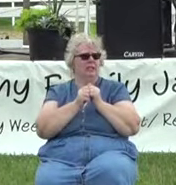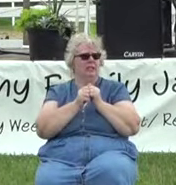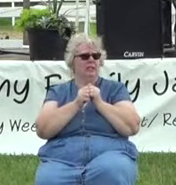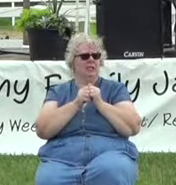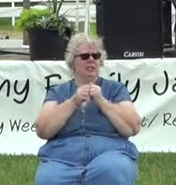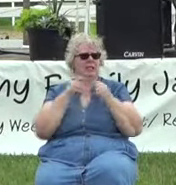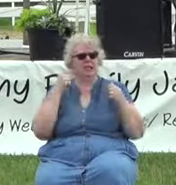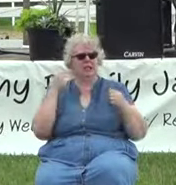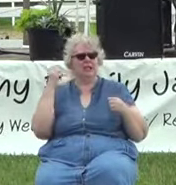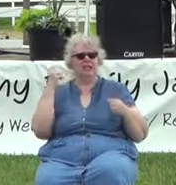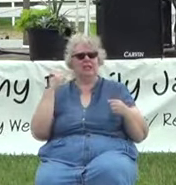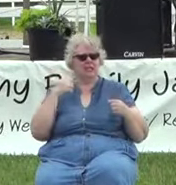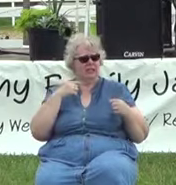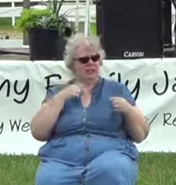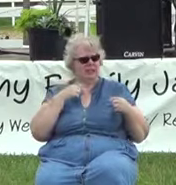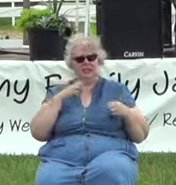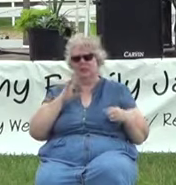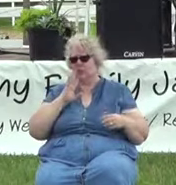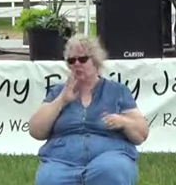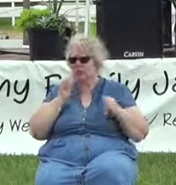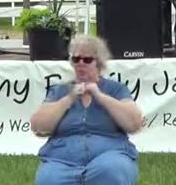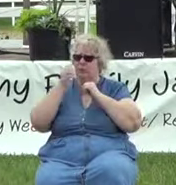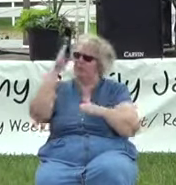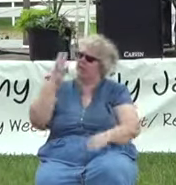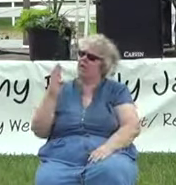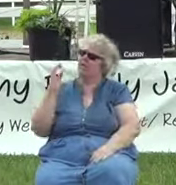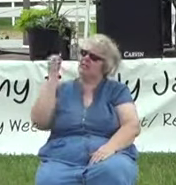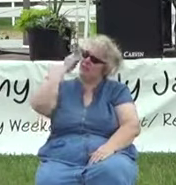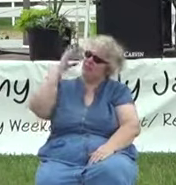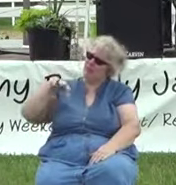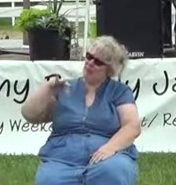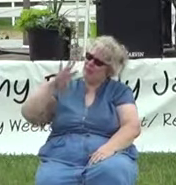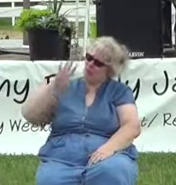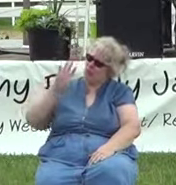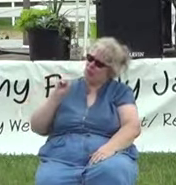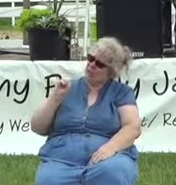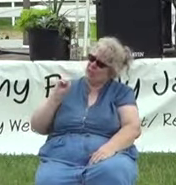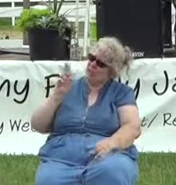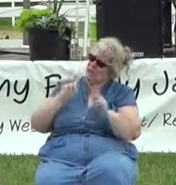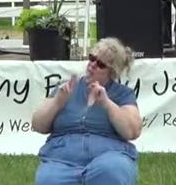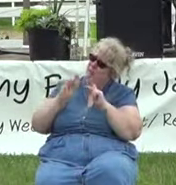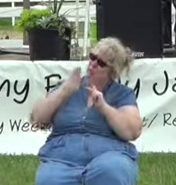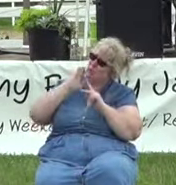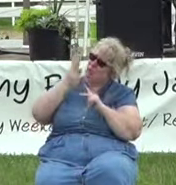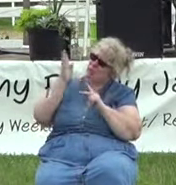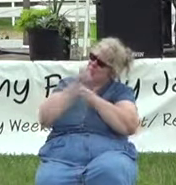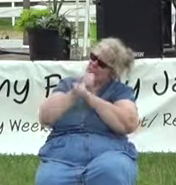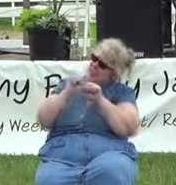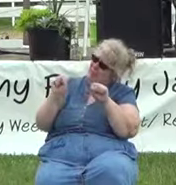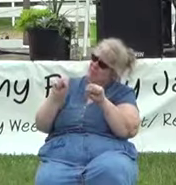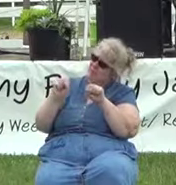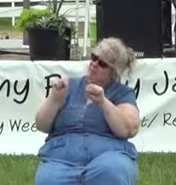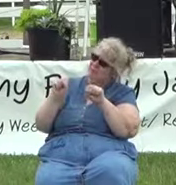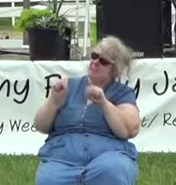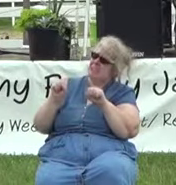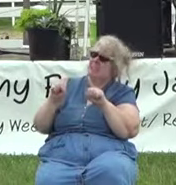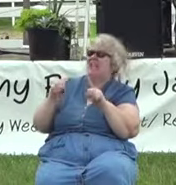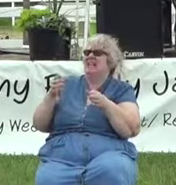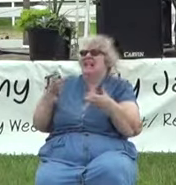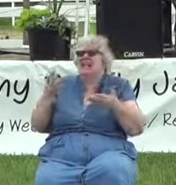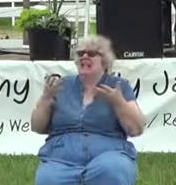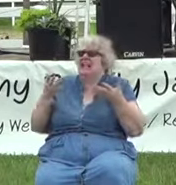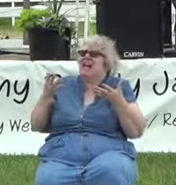find 40 people in there, will you spare us? Sure. Well, how about 30?